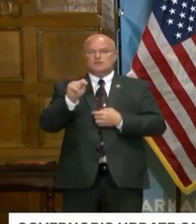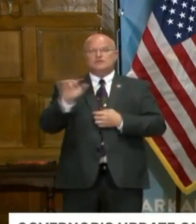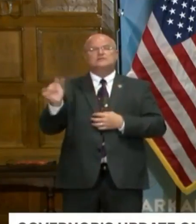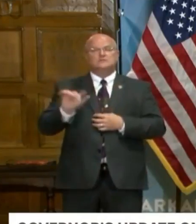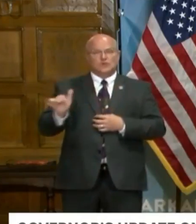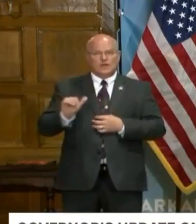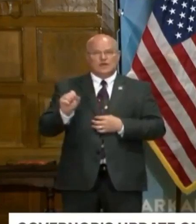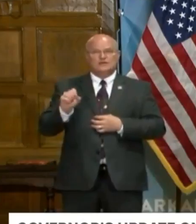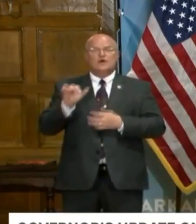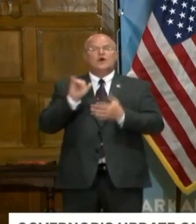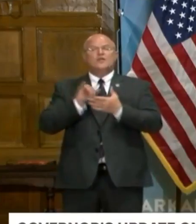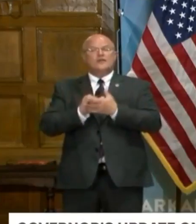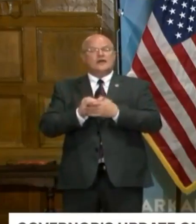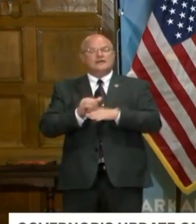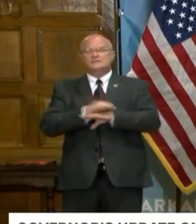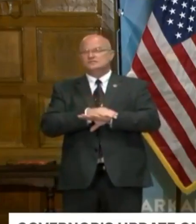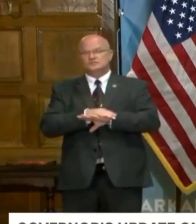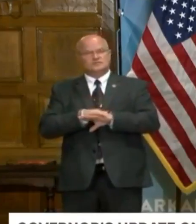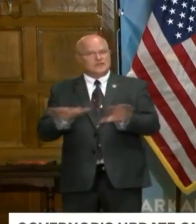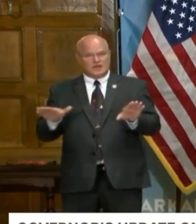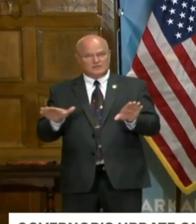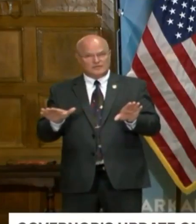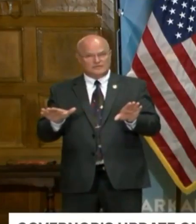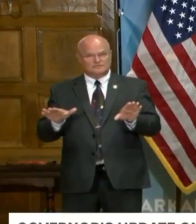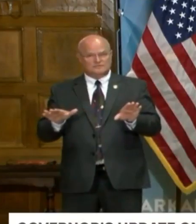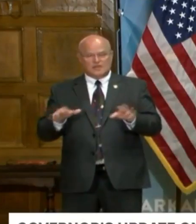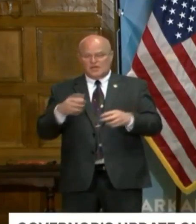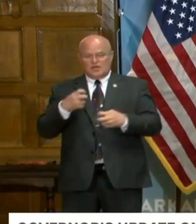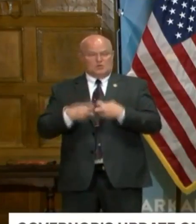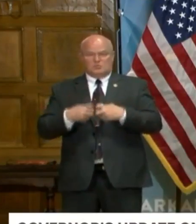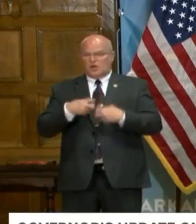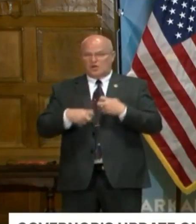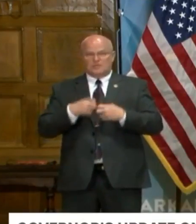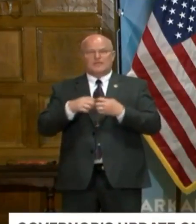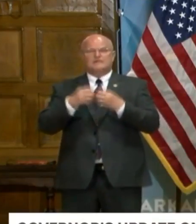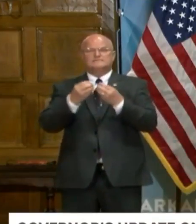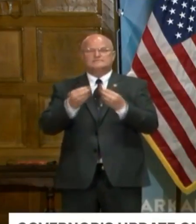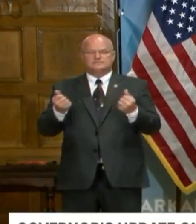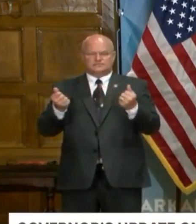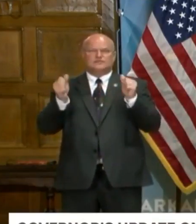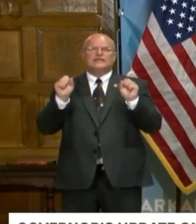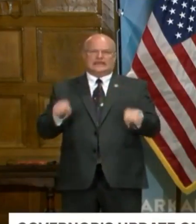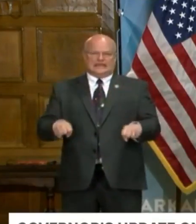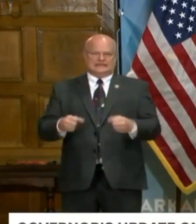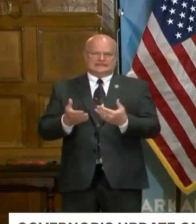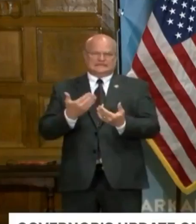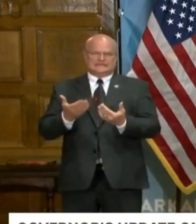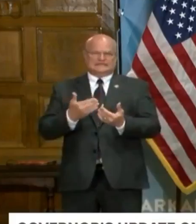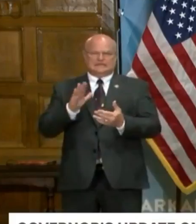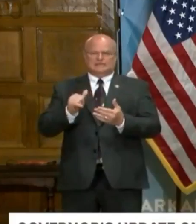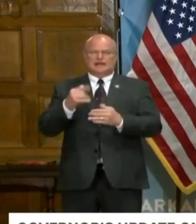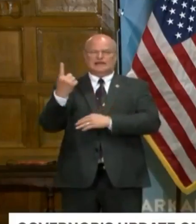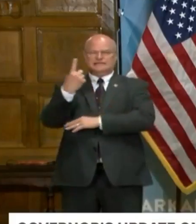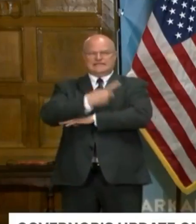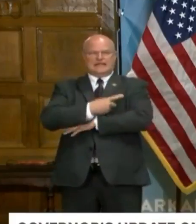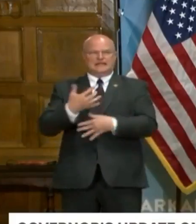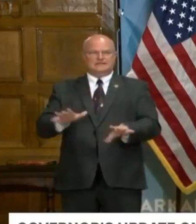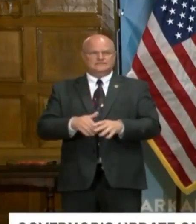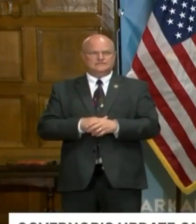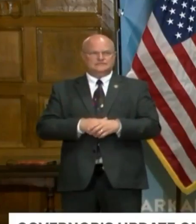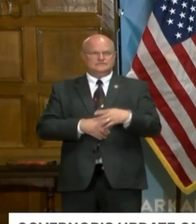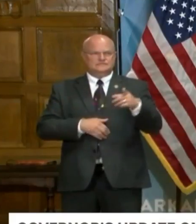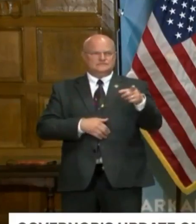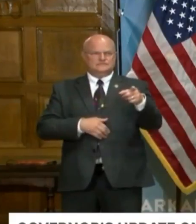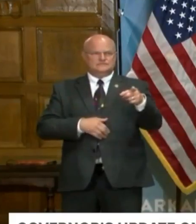So that should not be a problem that can be resolved by the end of the day. Is there